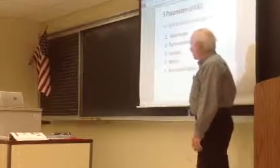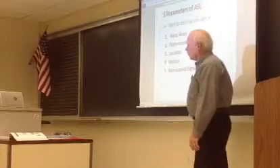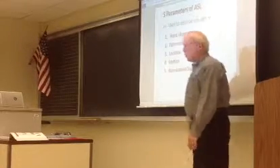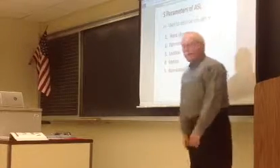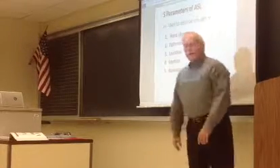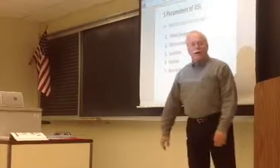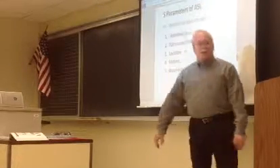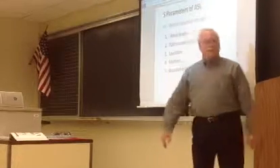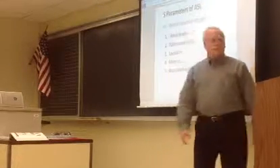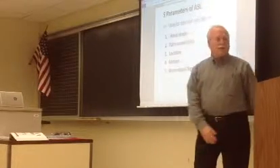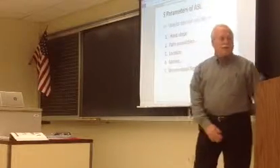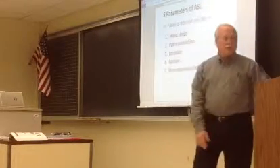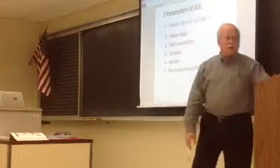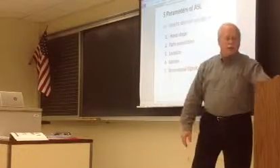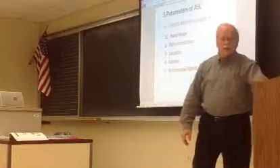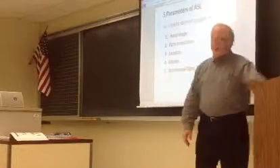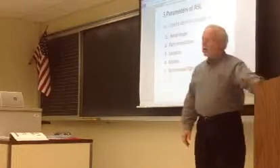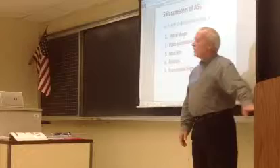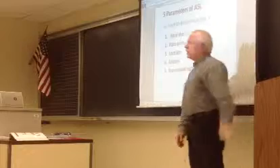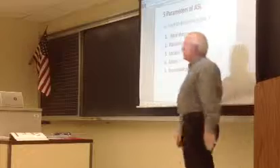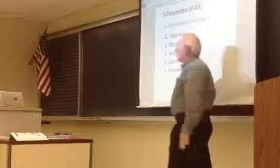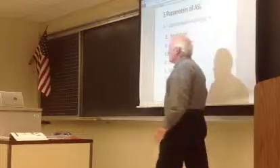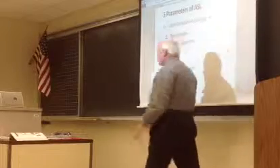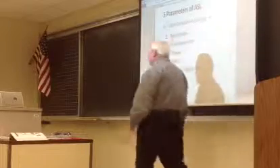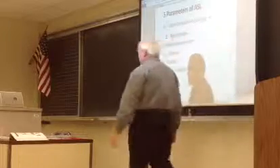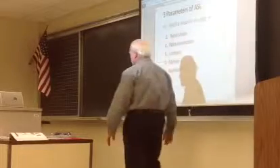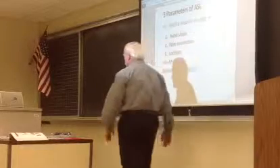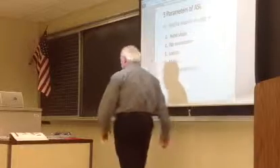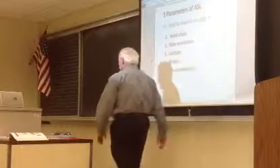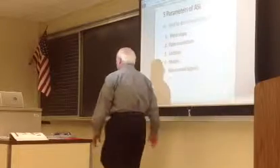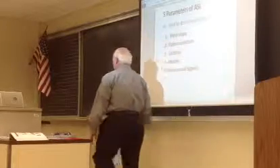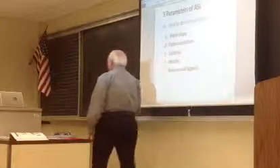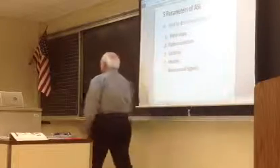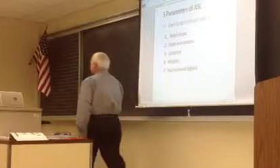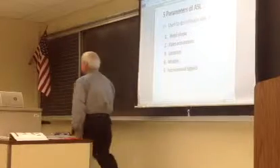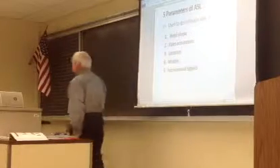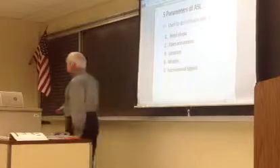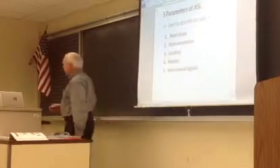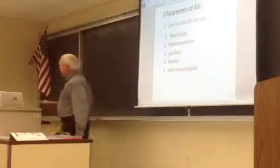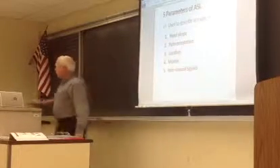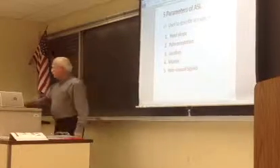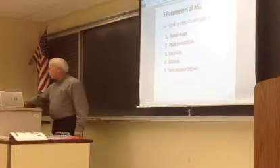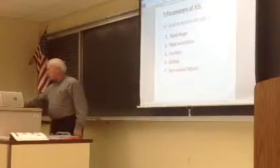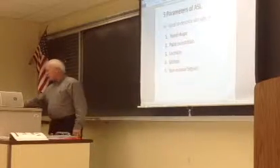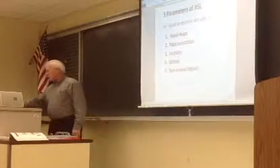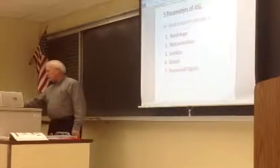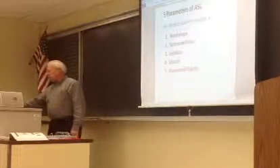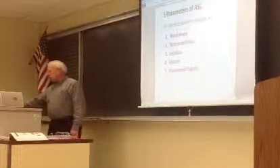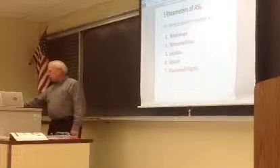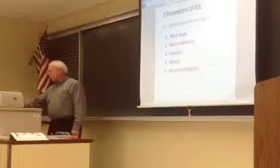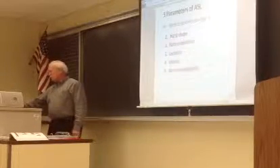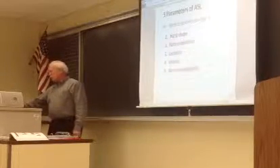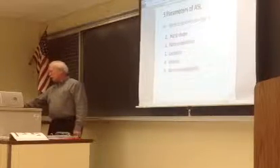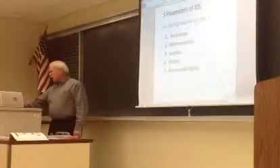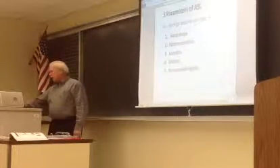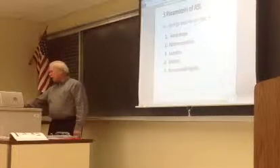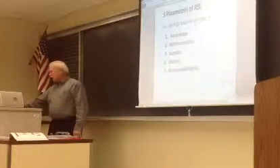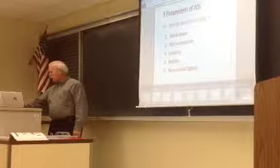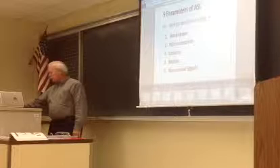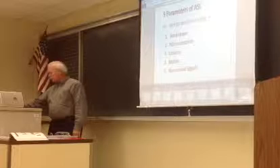Well, with that in mind, let's finish our sentences. And I might refer to these, and at least you know what I'm referring